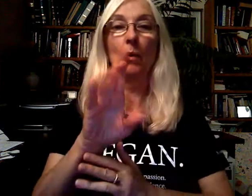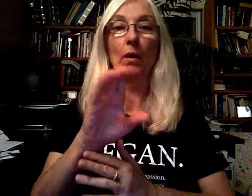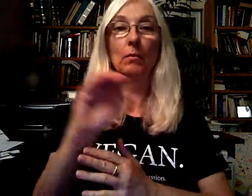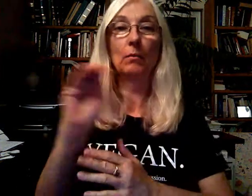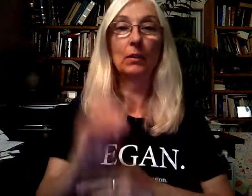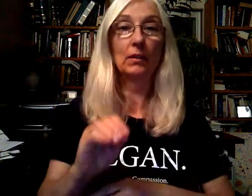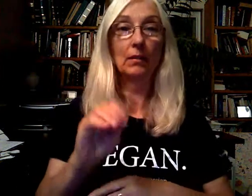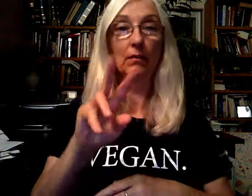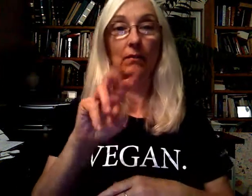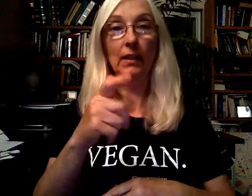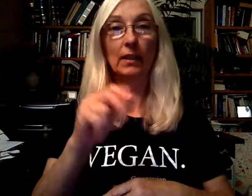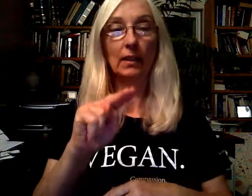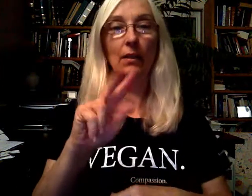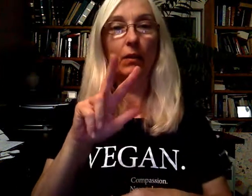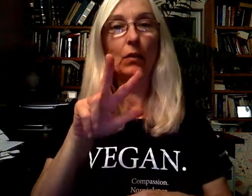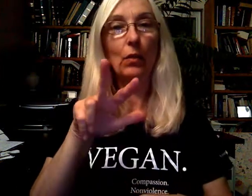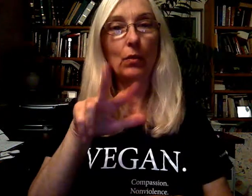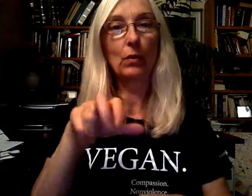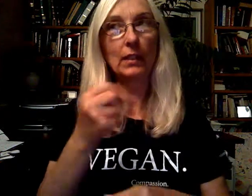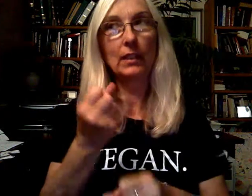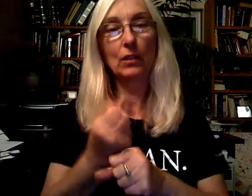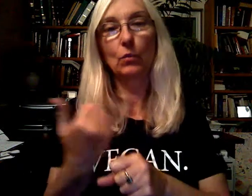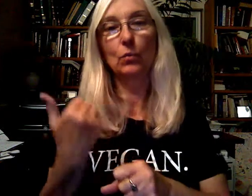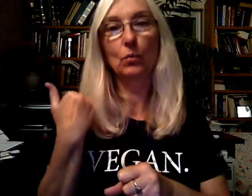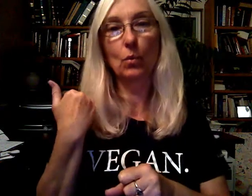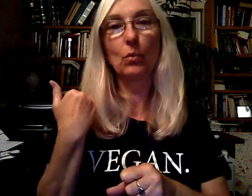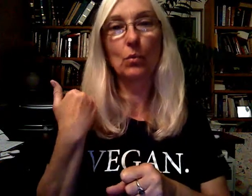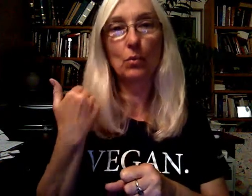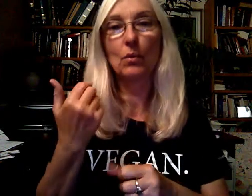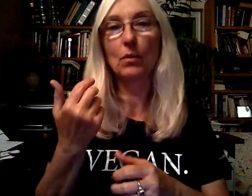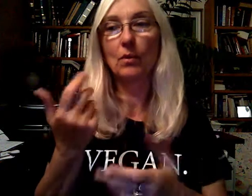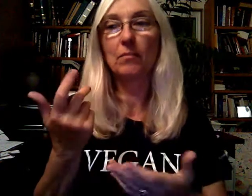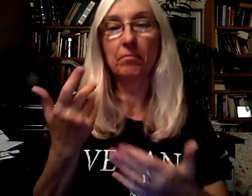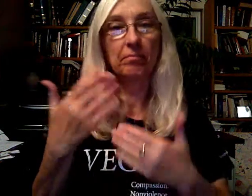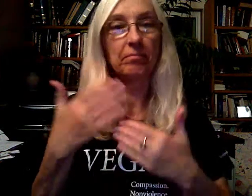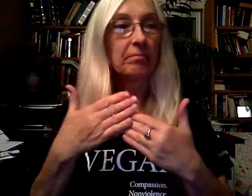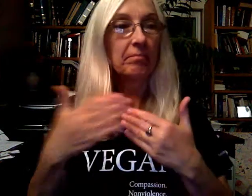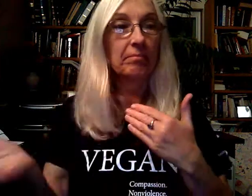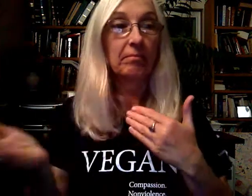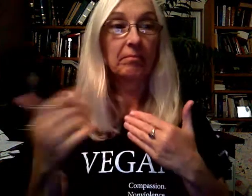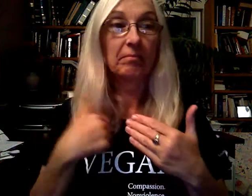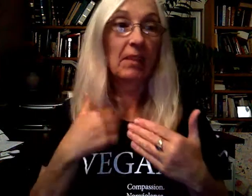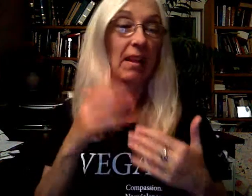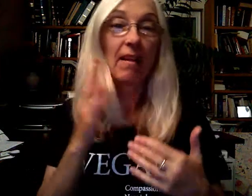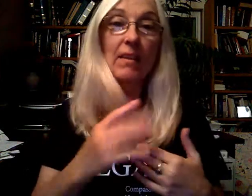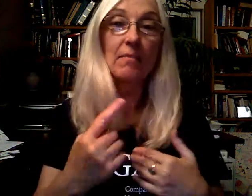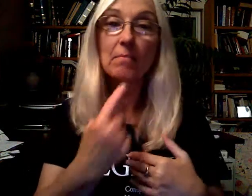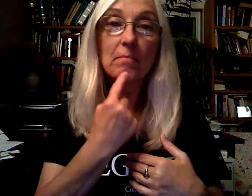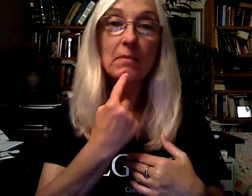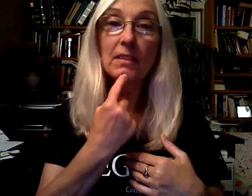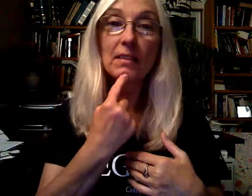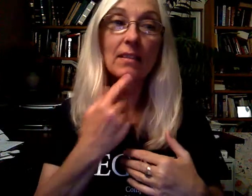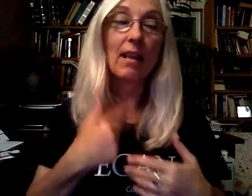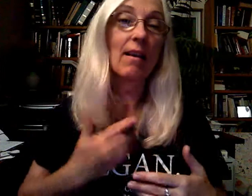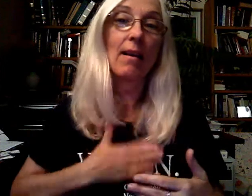How do you know it's a quiz no-safe? While we're in green, let's pronounce your jalapeno slaw and apple bean smoked pulled forward. That's